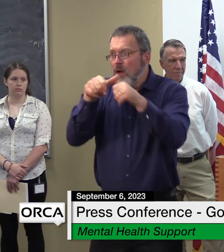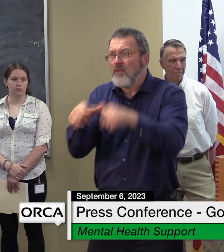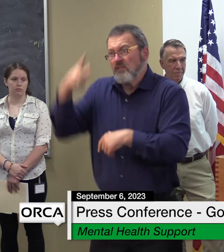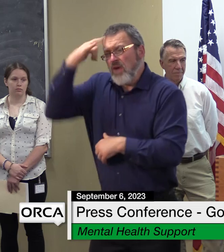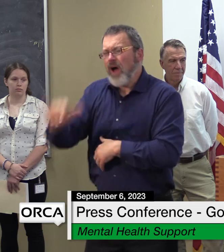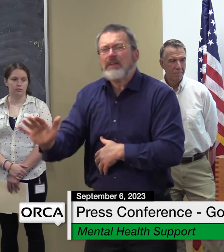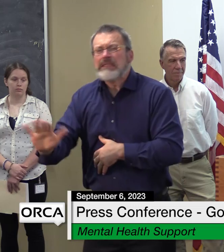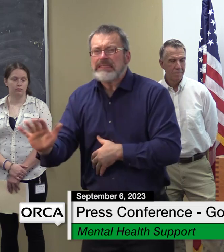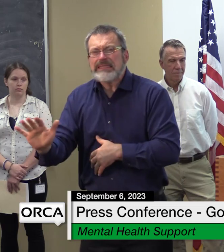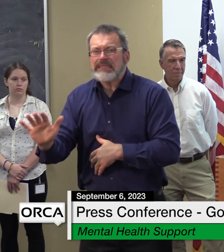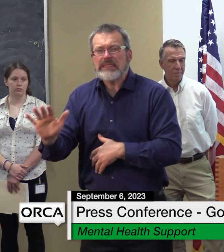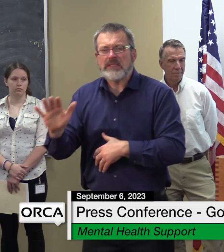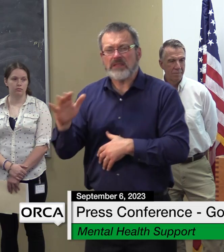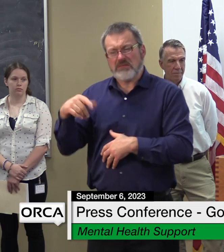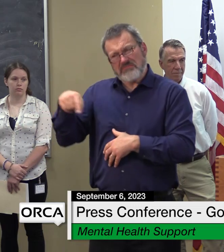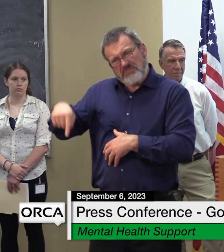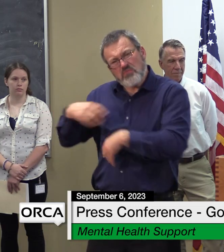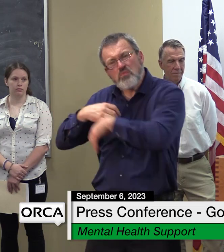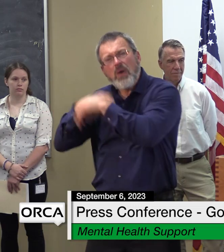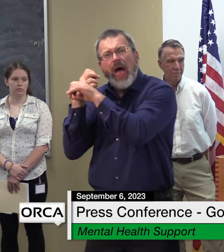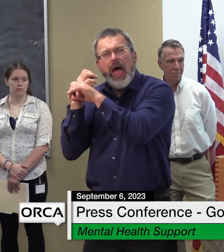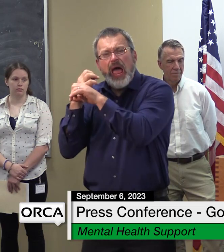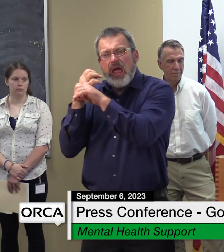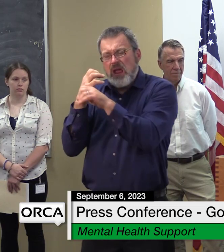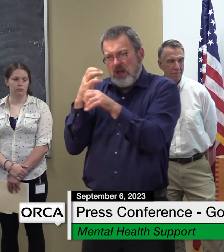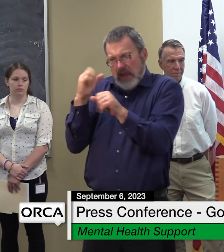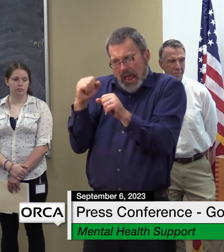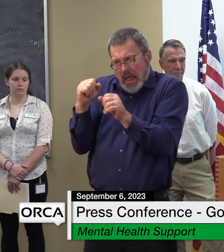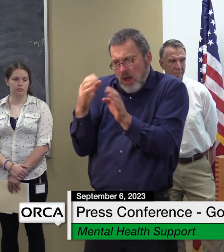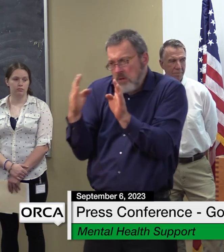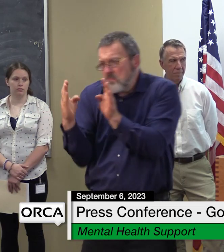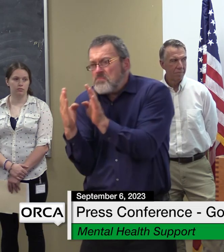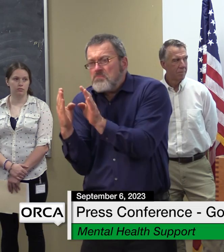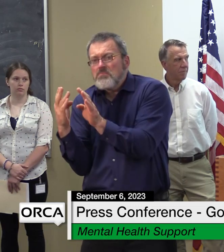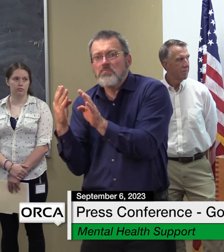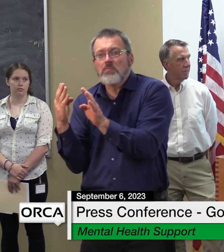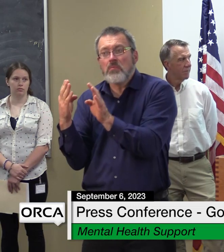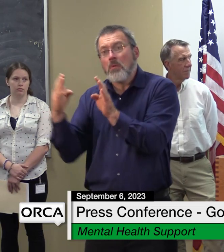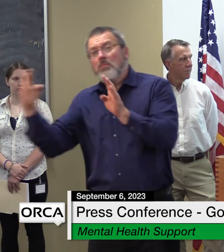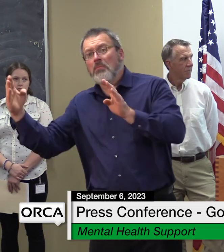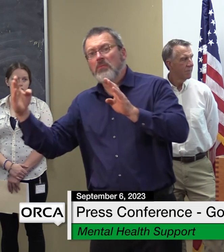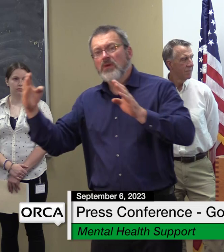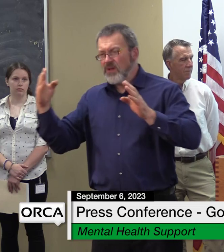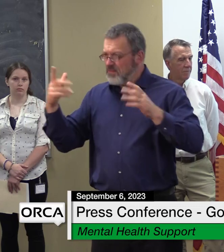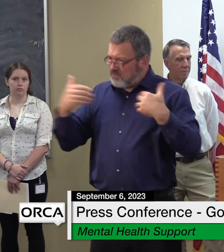are most often short-lived, and getting support really can help.